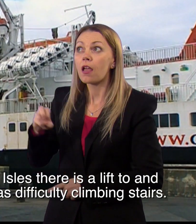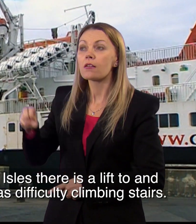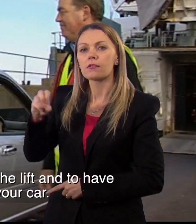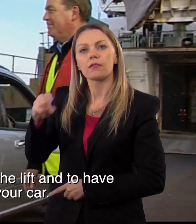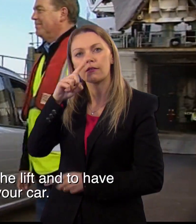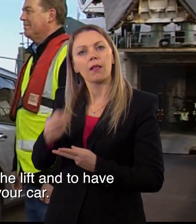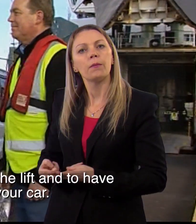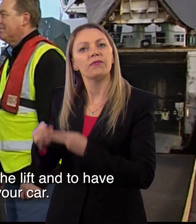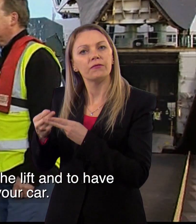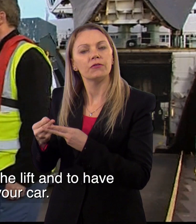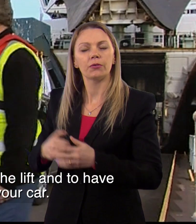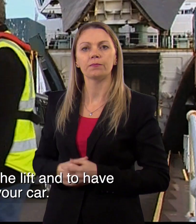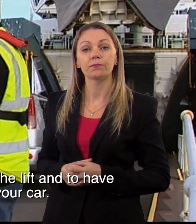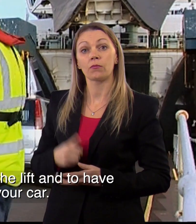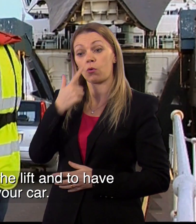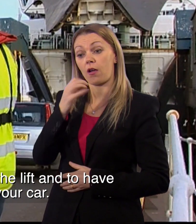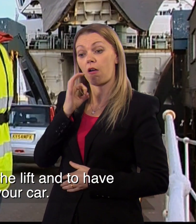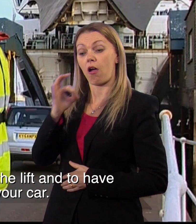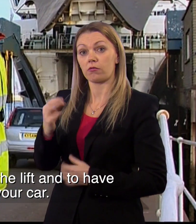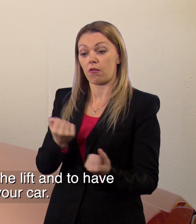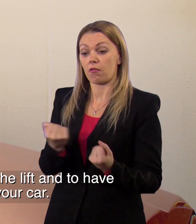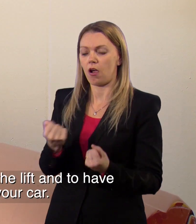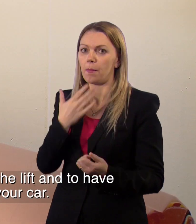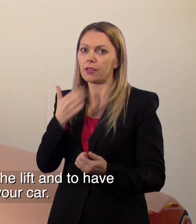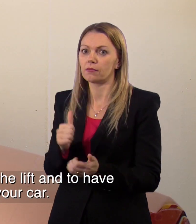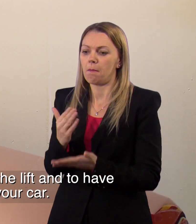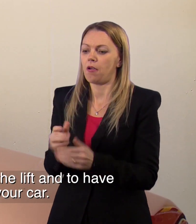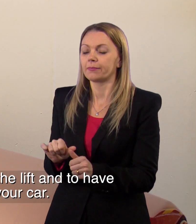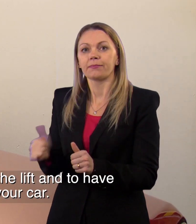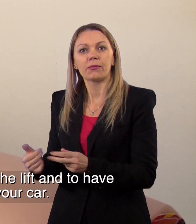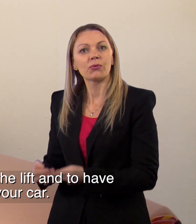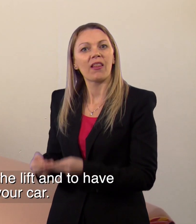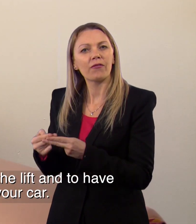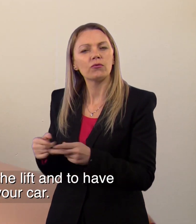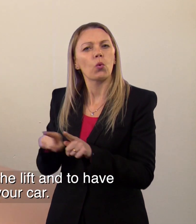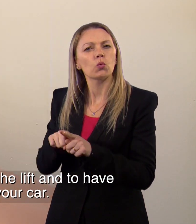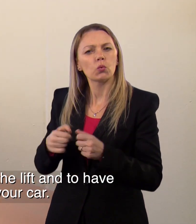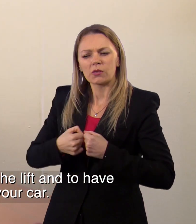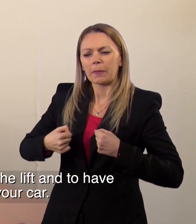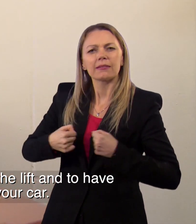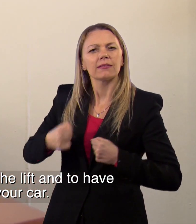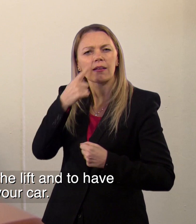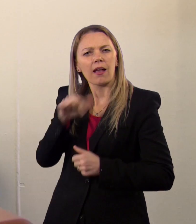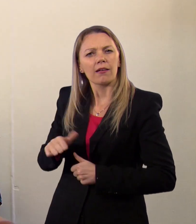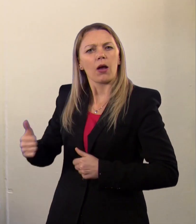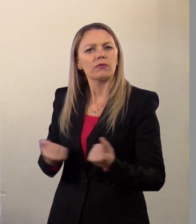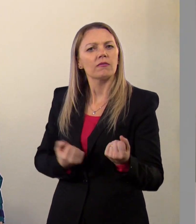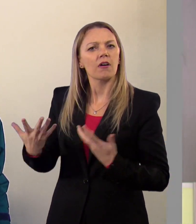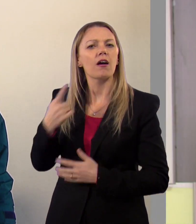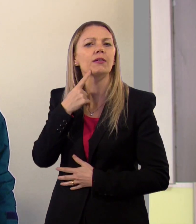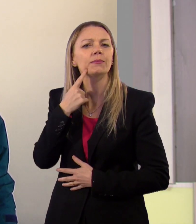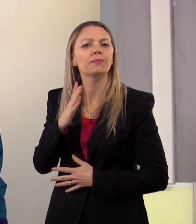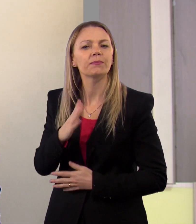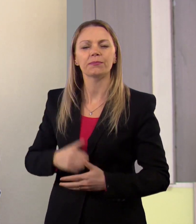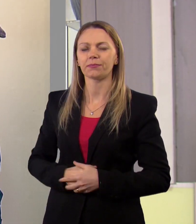stairs. You can request to be parked near the lift and to have extra space to get out of your car.